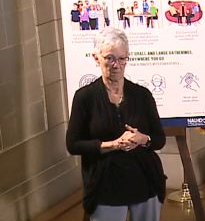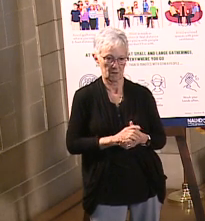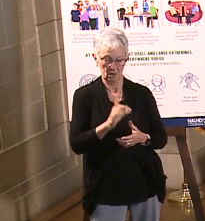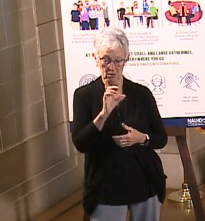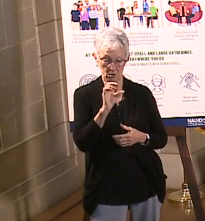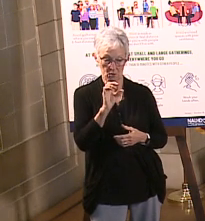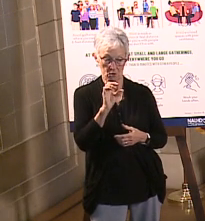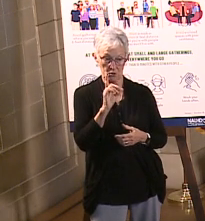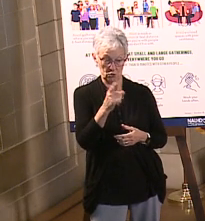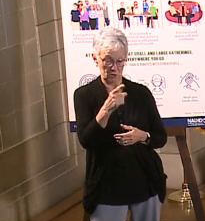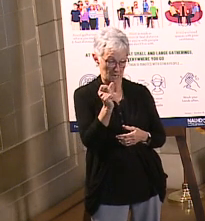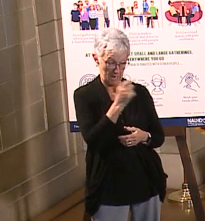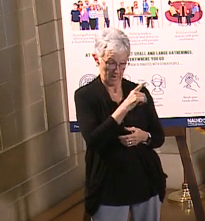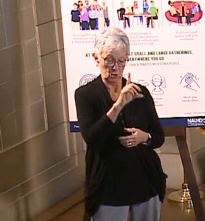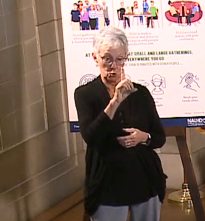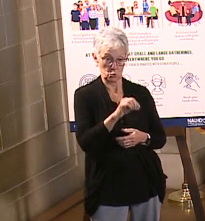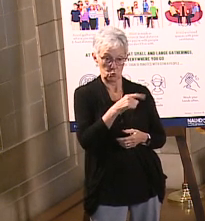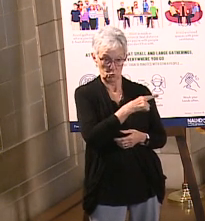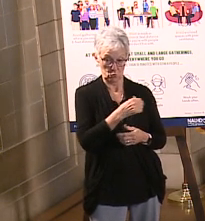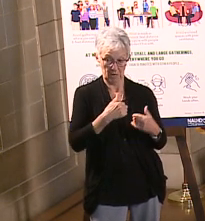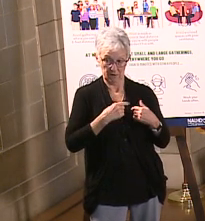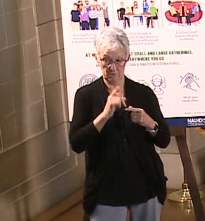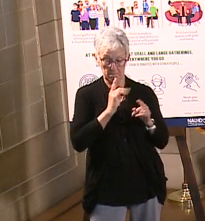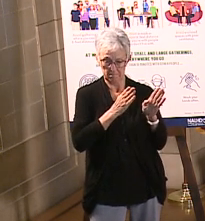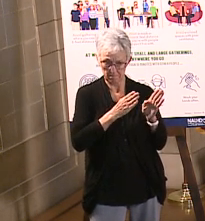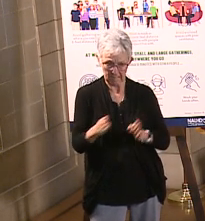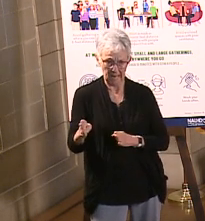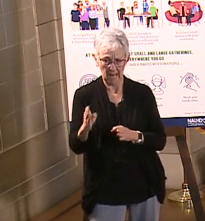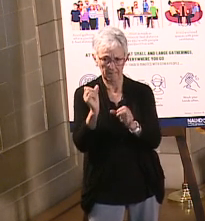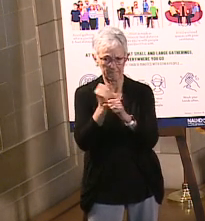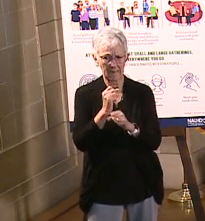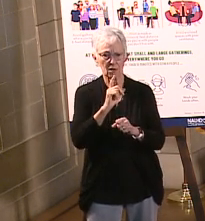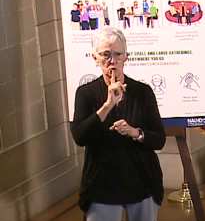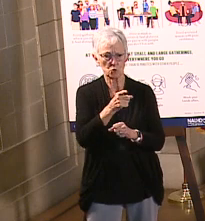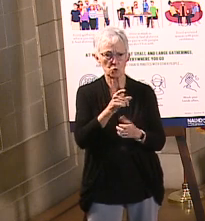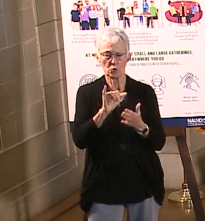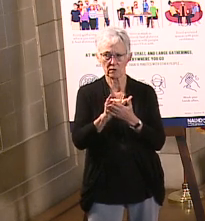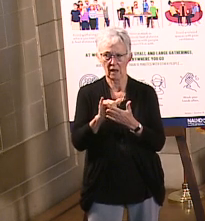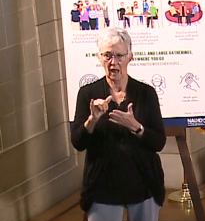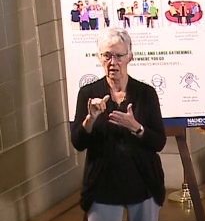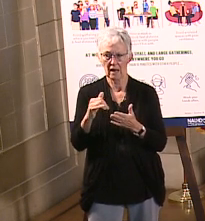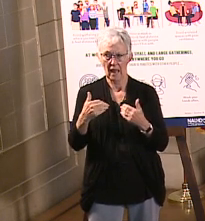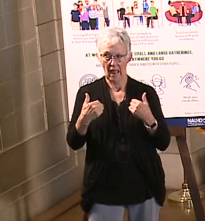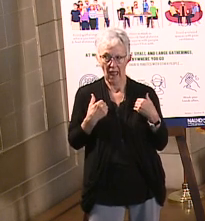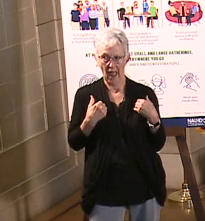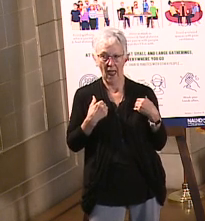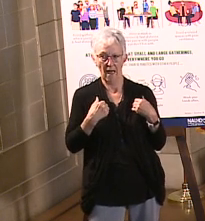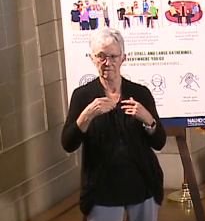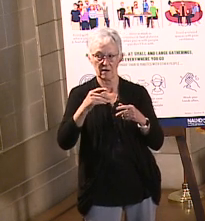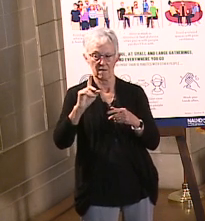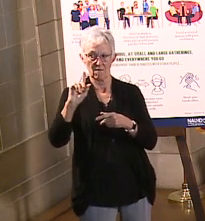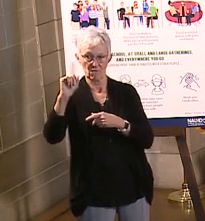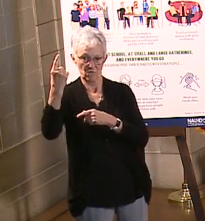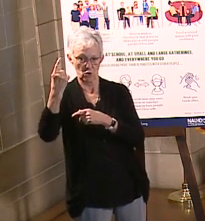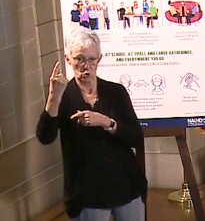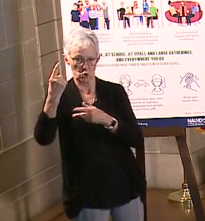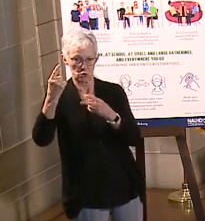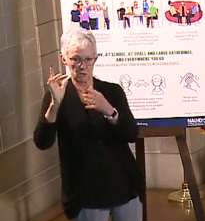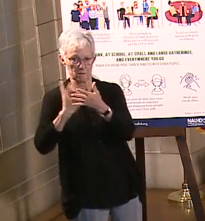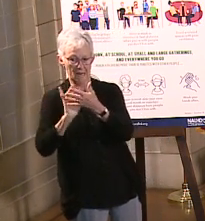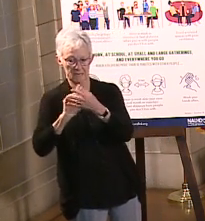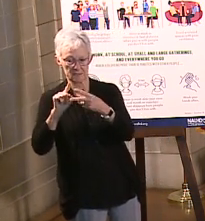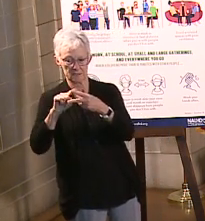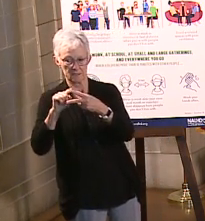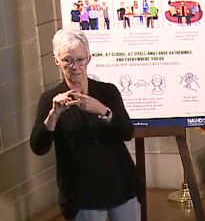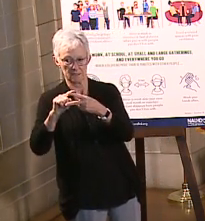shots and that we won't end up running out, giving everybody these first shots? Right, so the